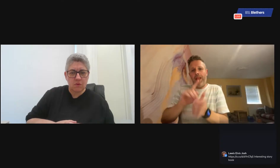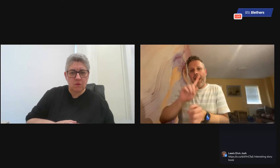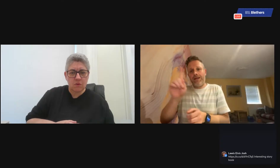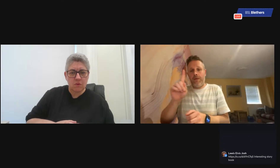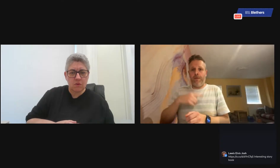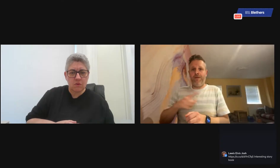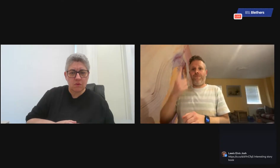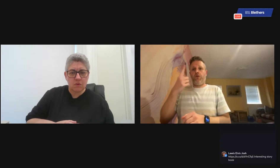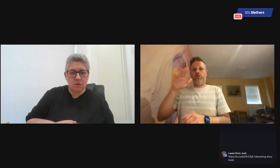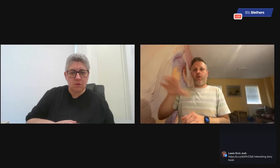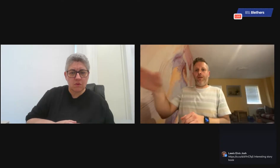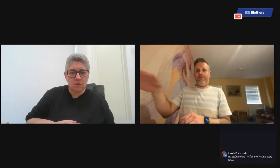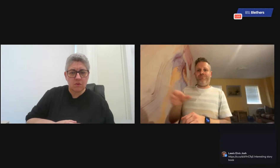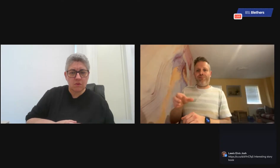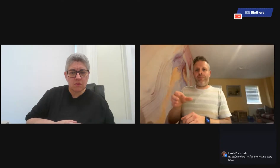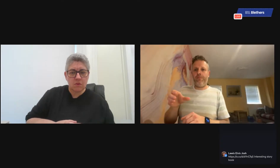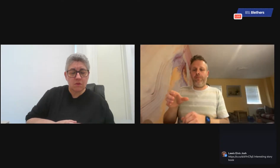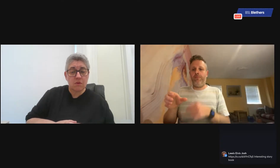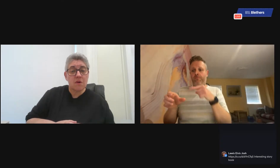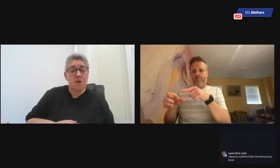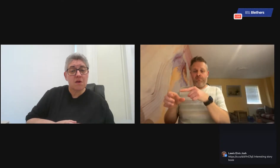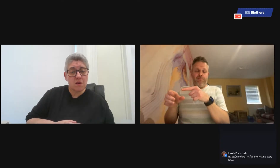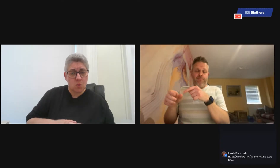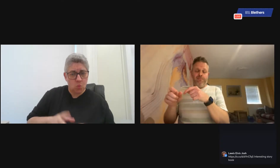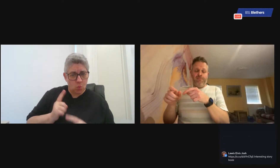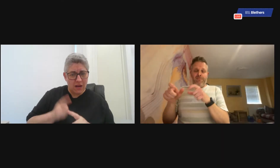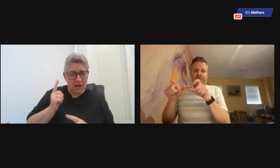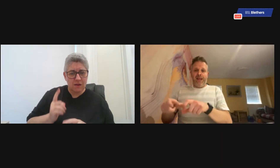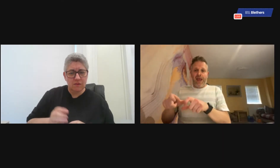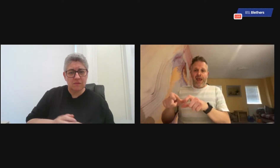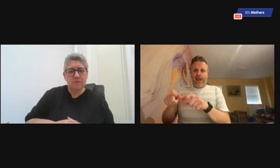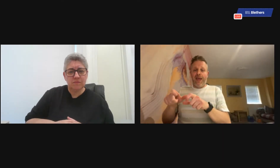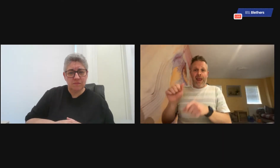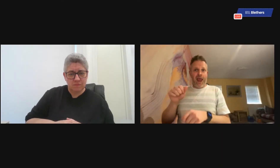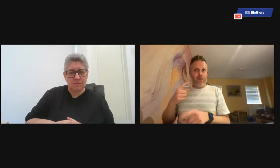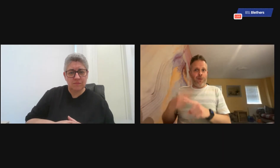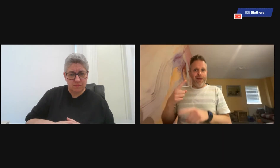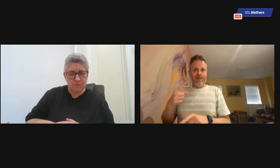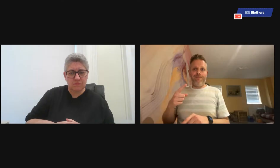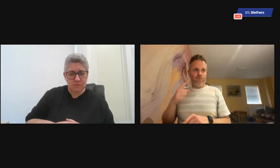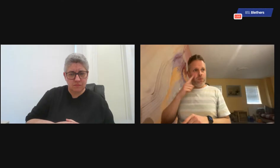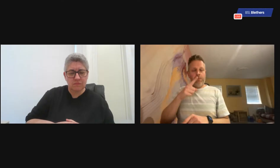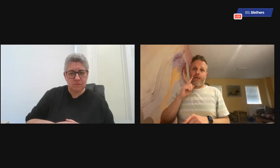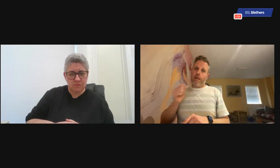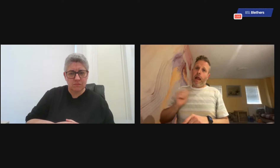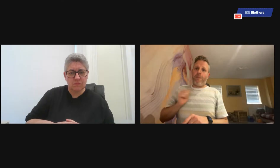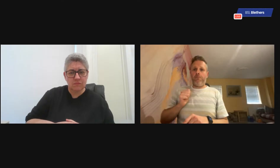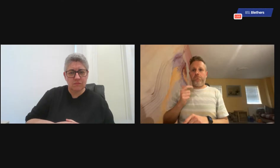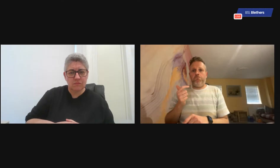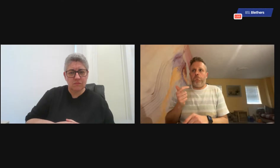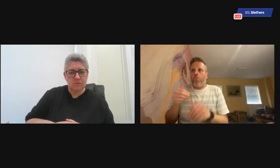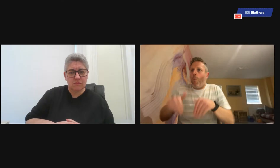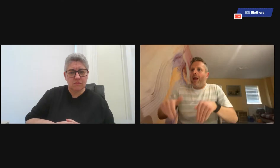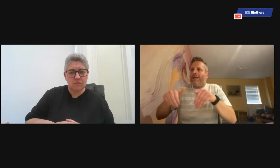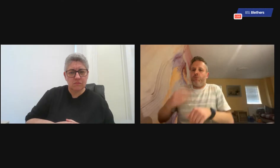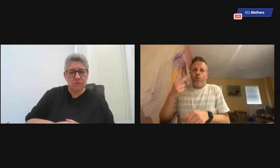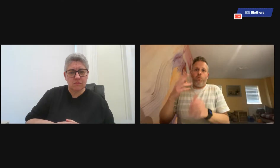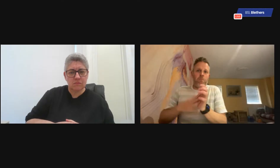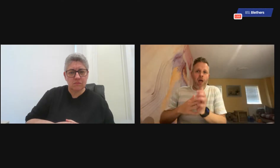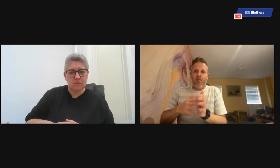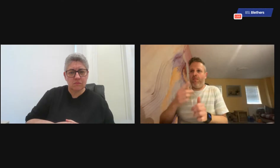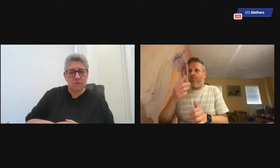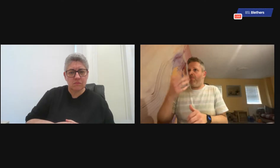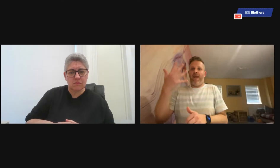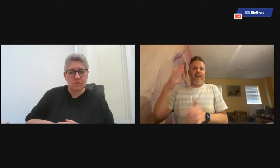approval, everything was ongoing. Probably about a month after I received that approval, I got my first child. That's